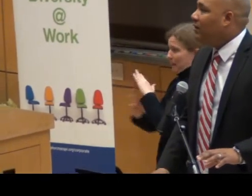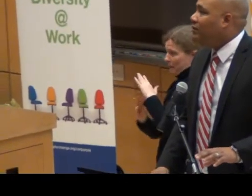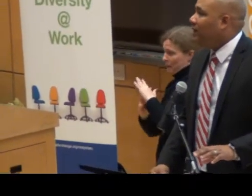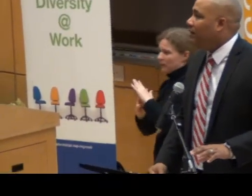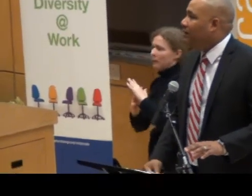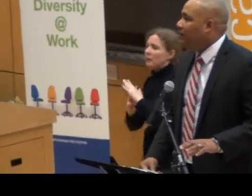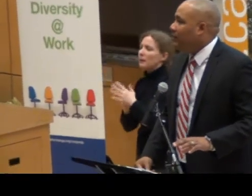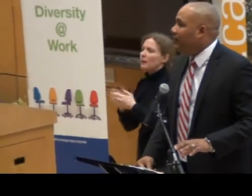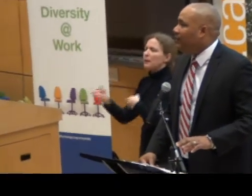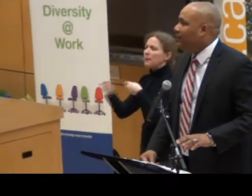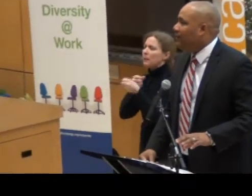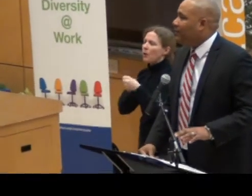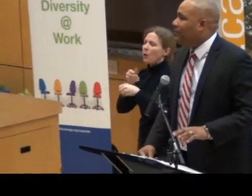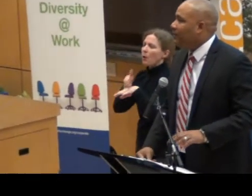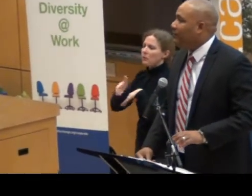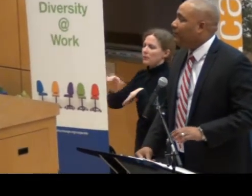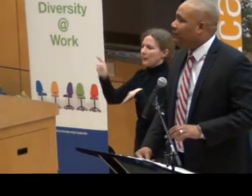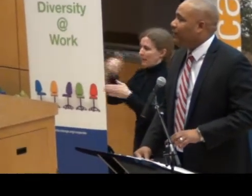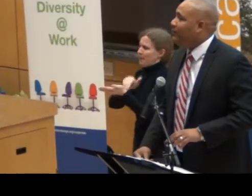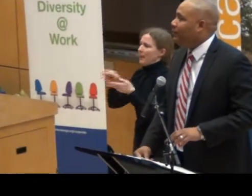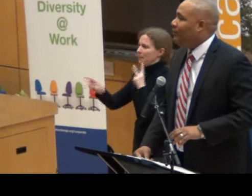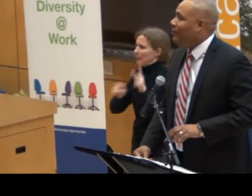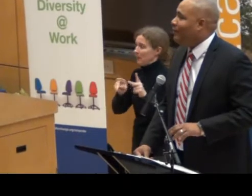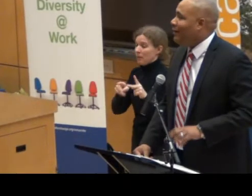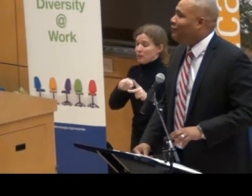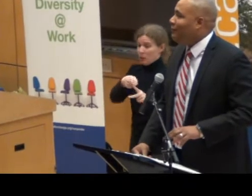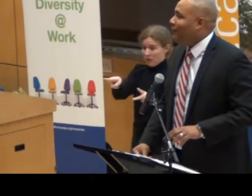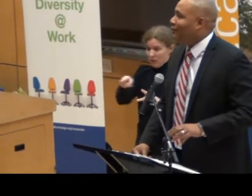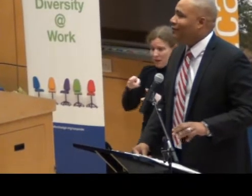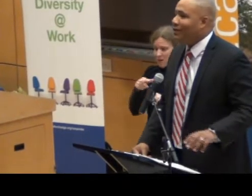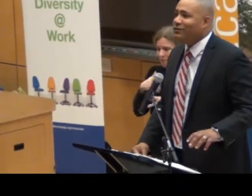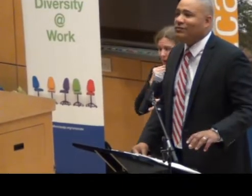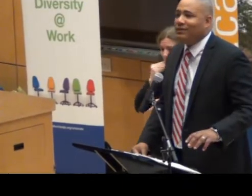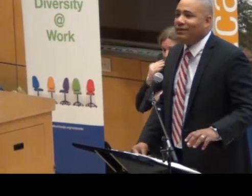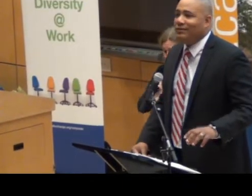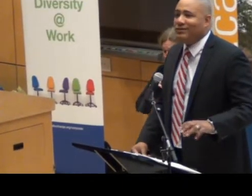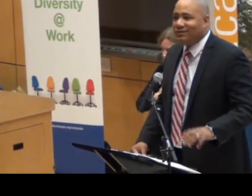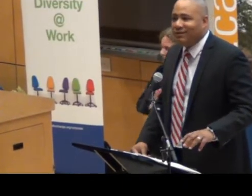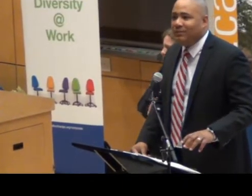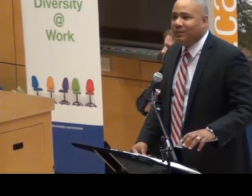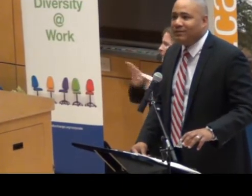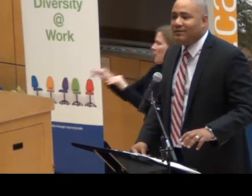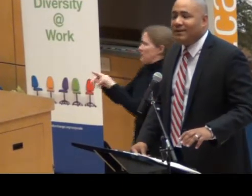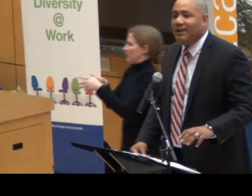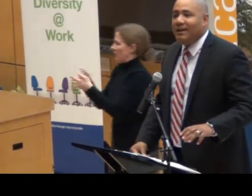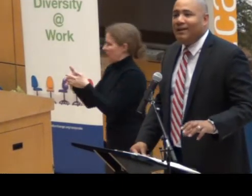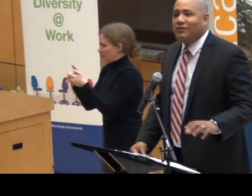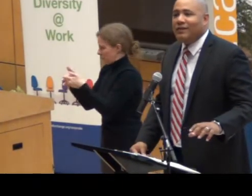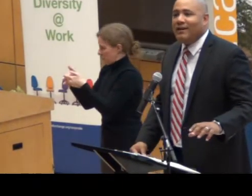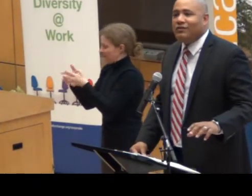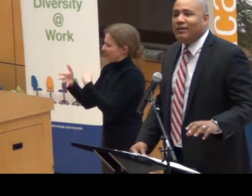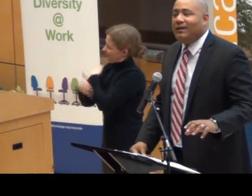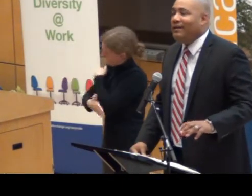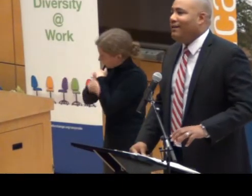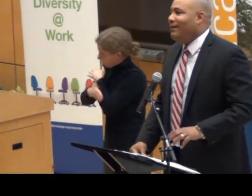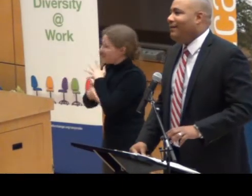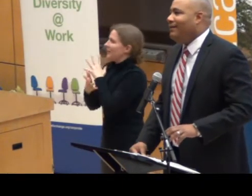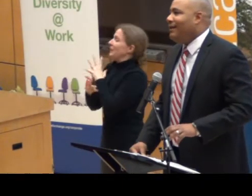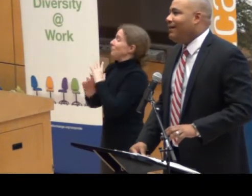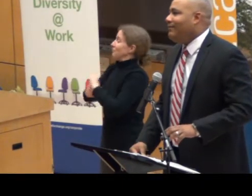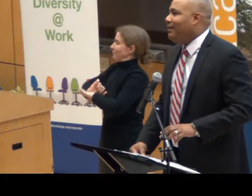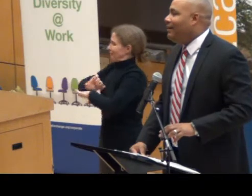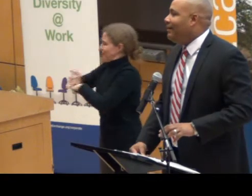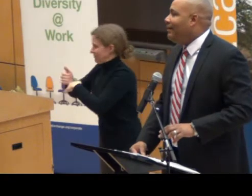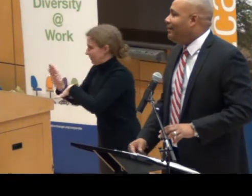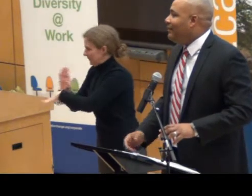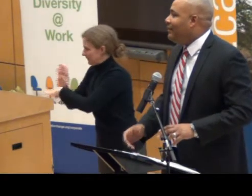is astonishing. If you think about it, those are people who have left their country of origin, gone to other countries, started a business, and internationally,